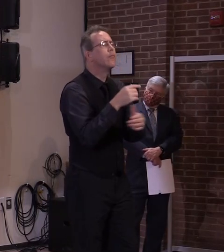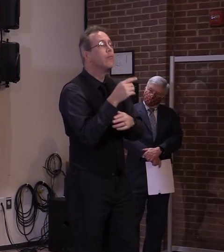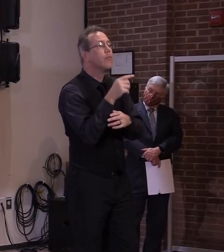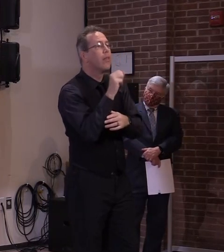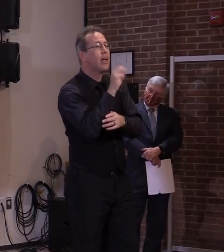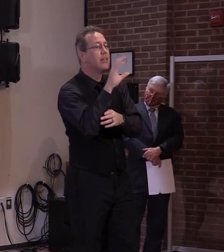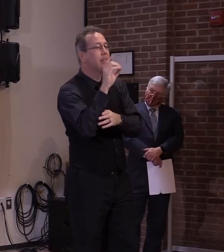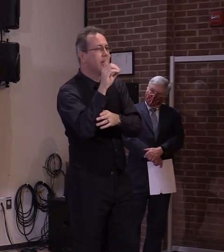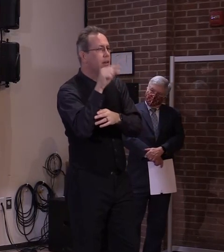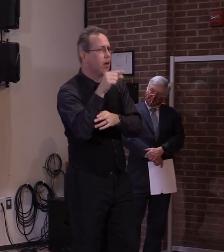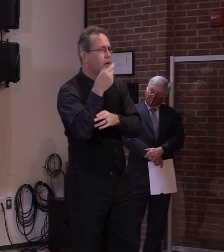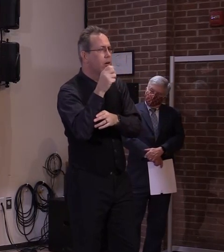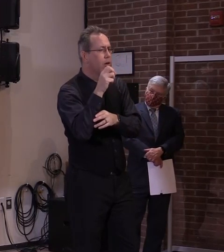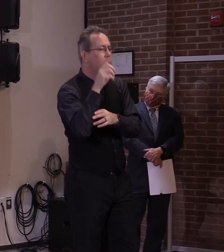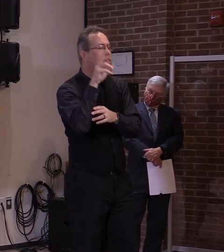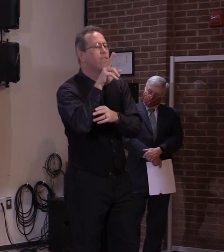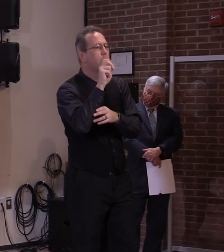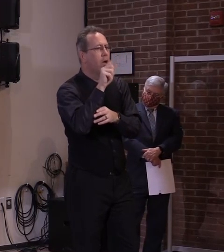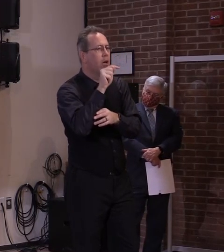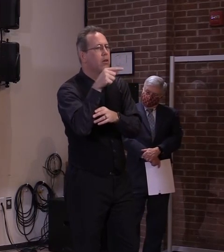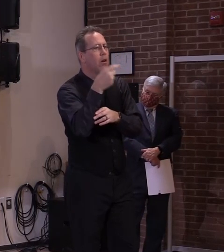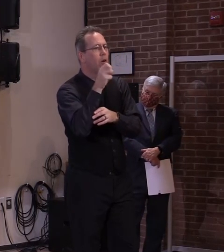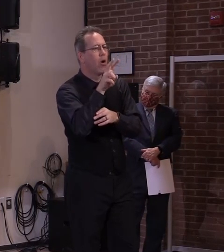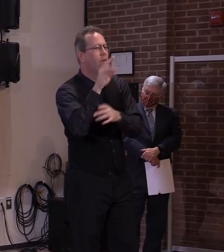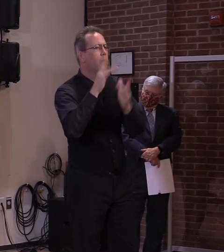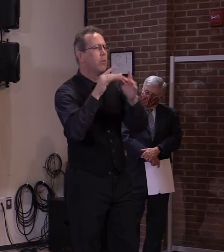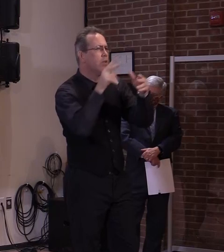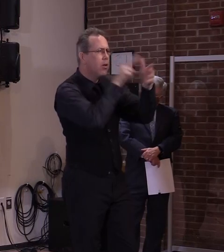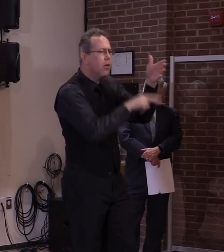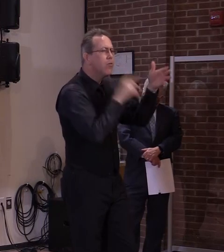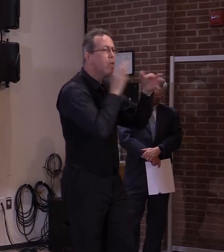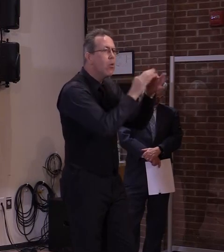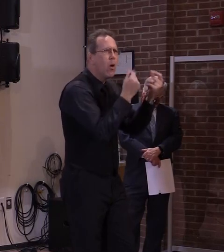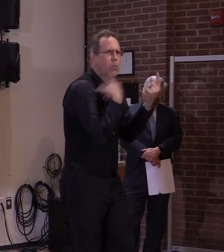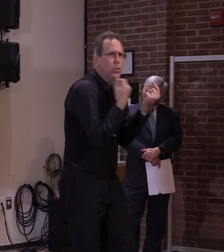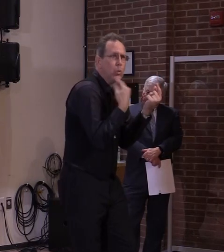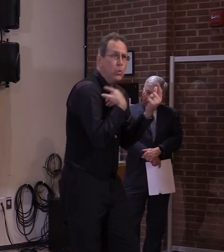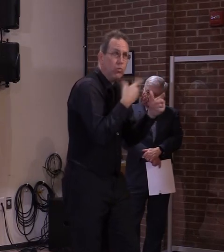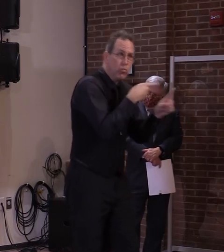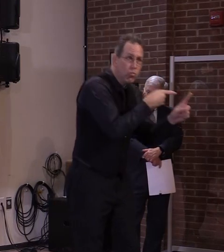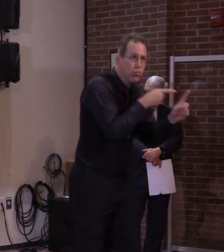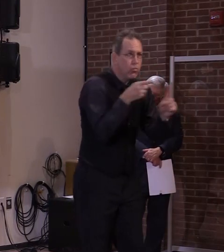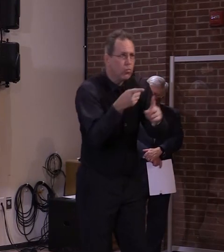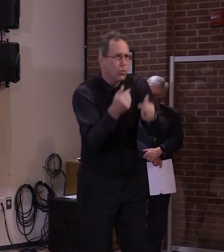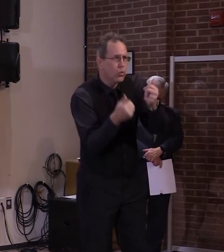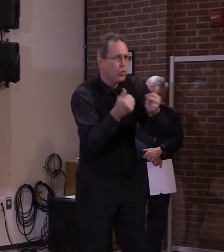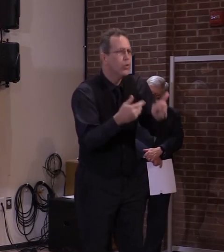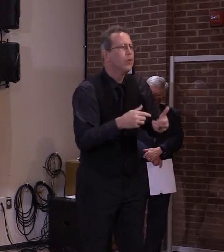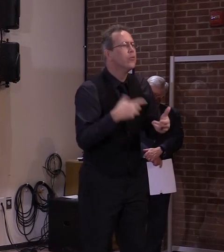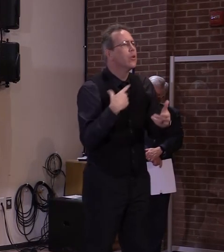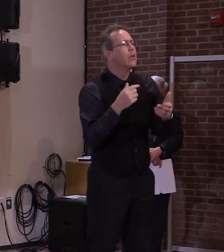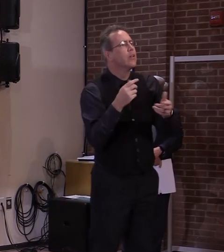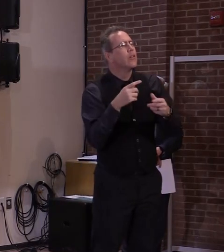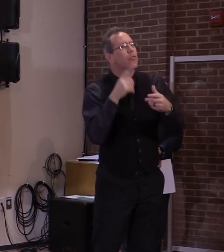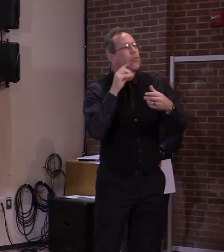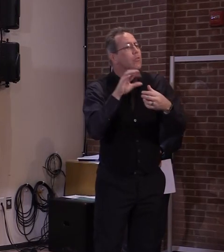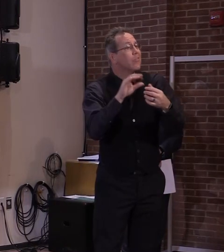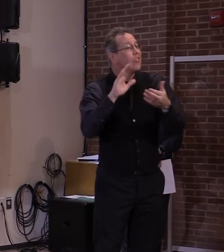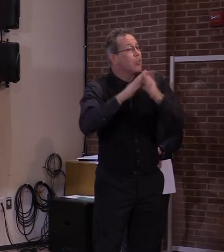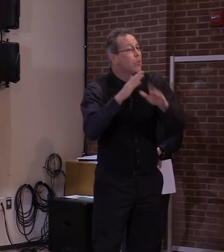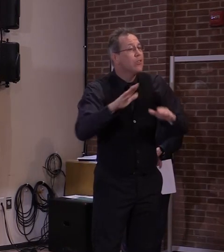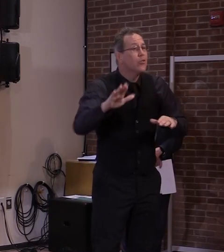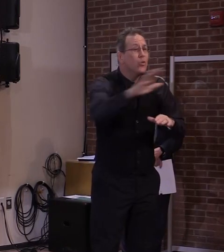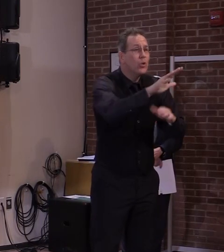thank the Vermont business community once again for all they have done thus far to suppress this virus. And